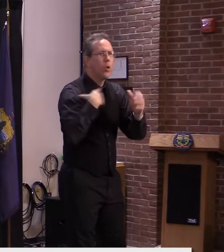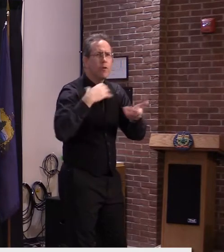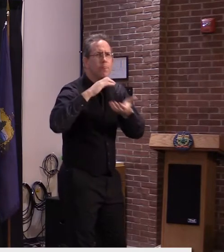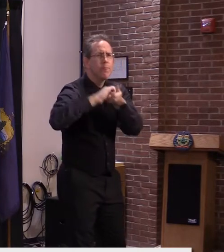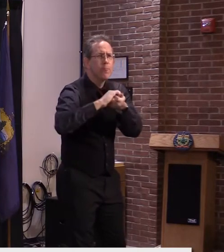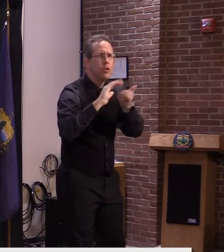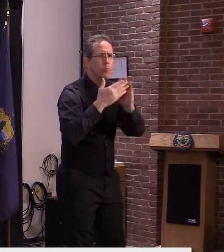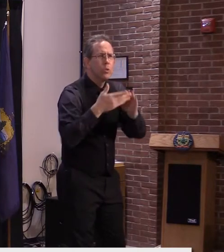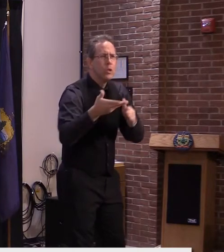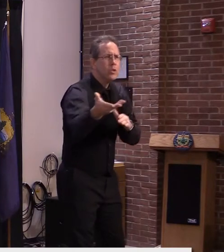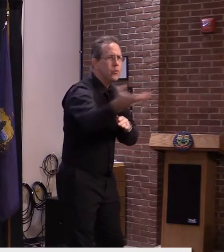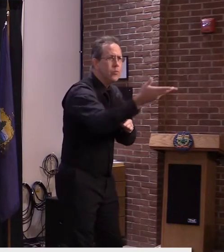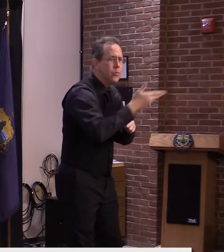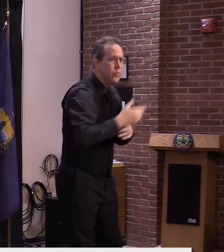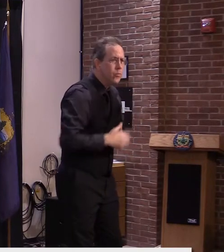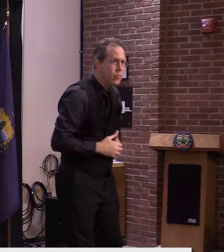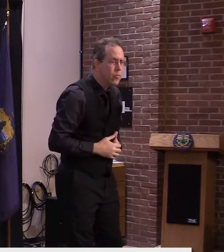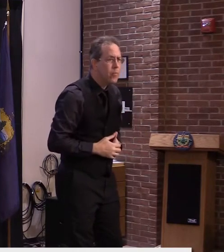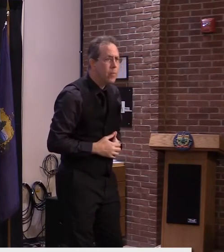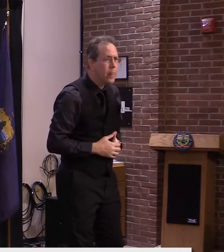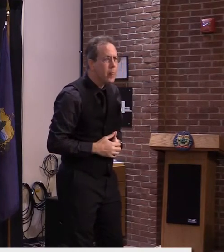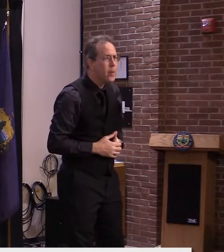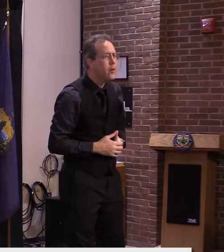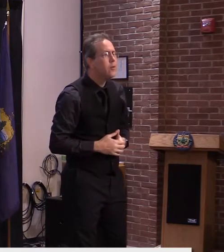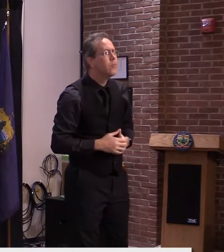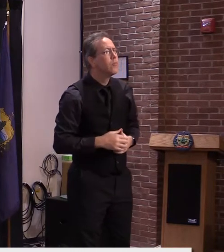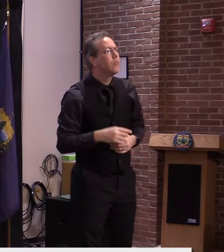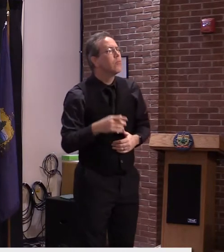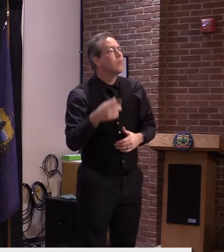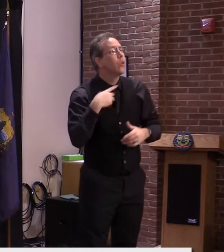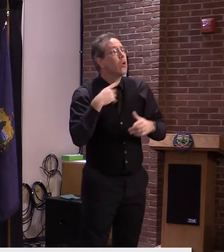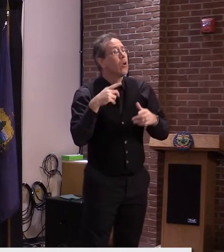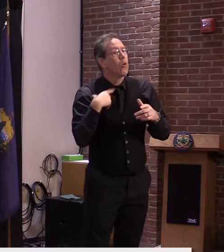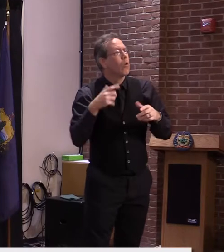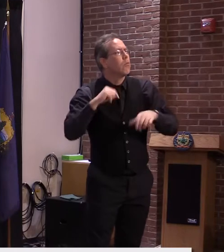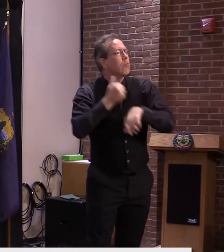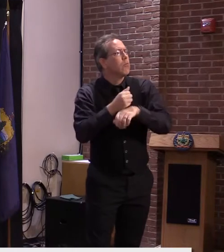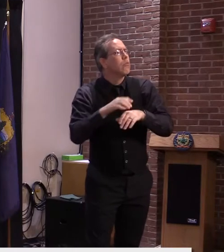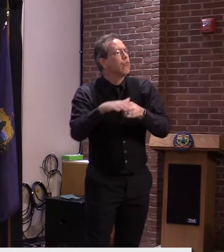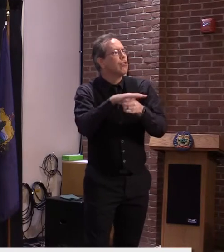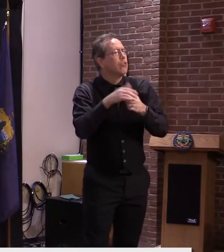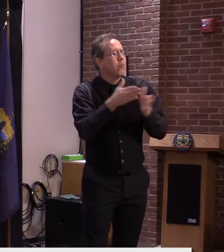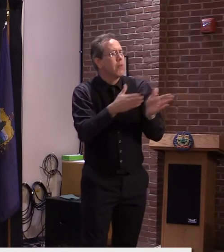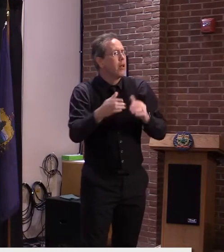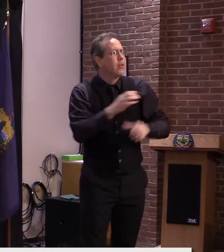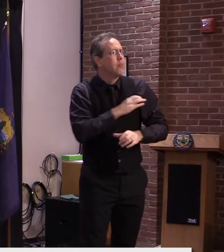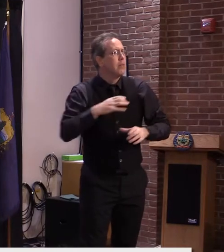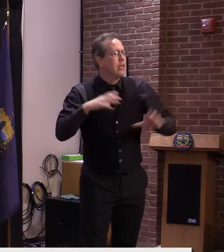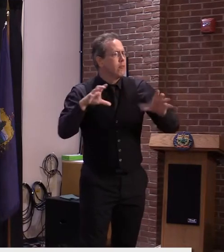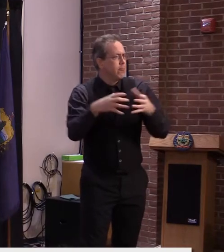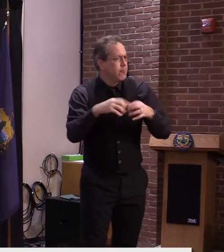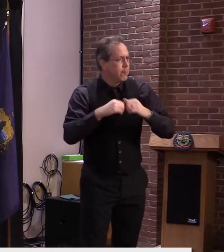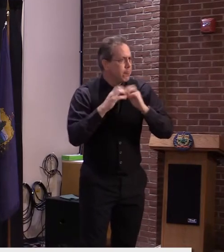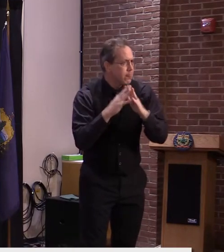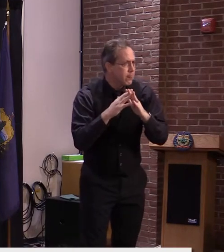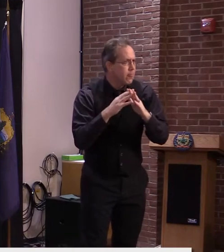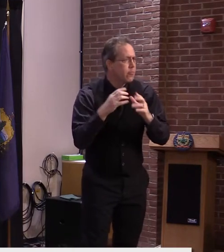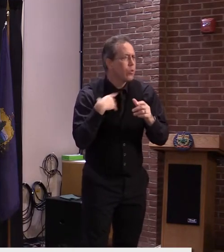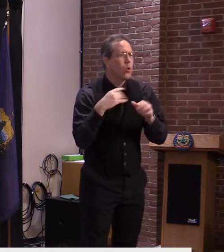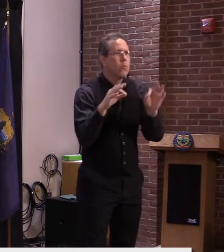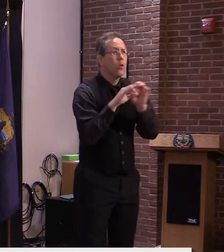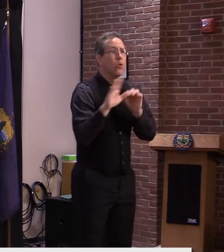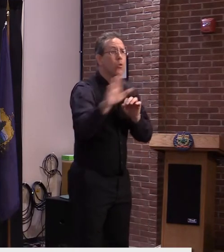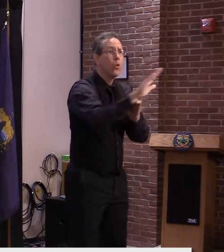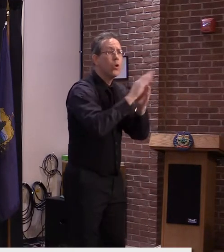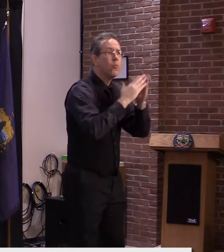their regional planning commissions, and public safety organizations. We will seek public input where folks have opportunity